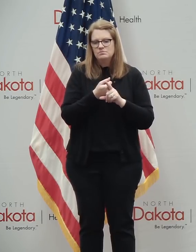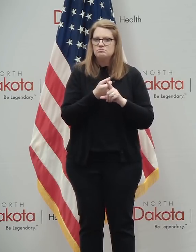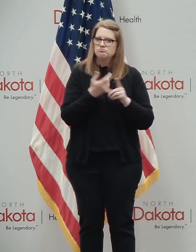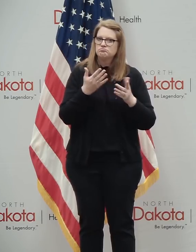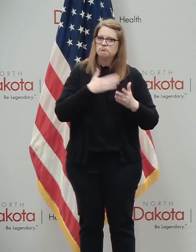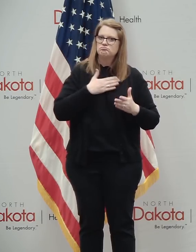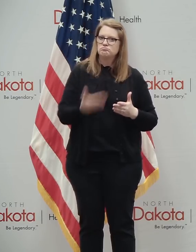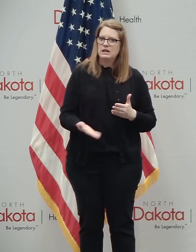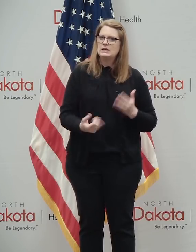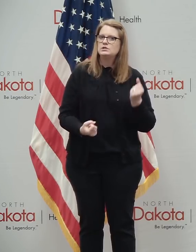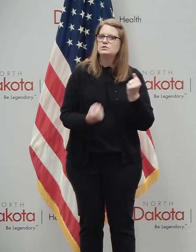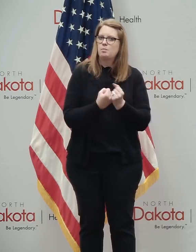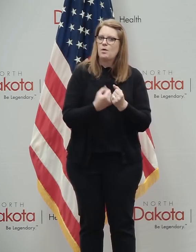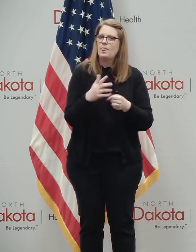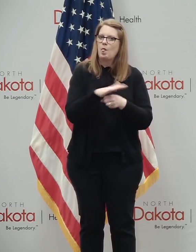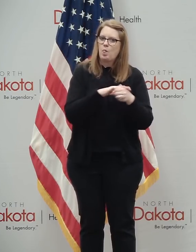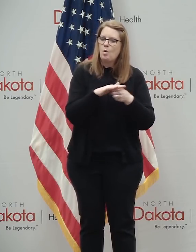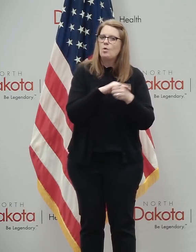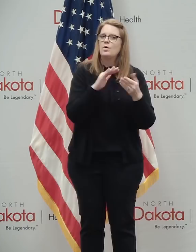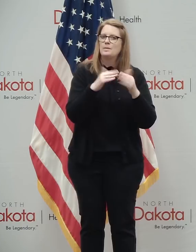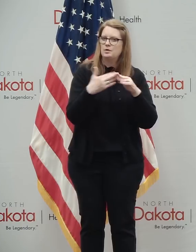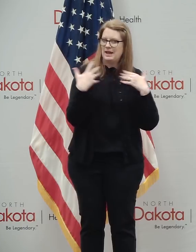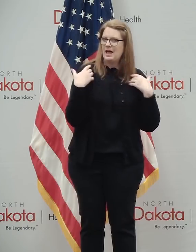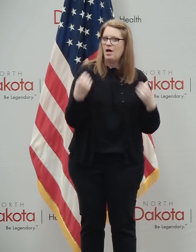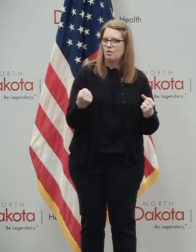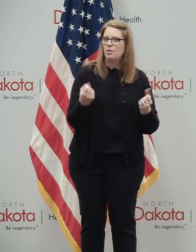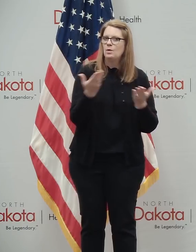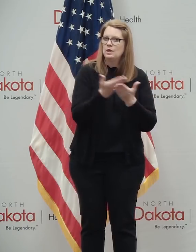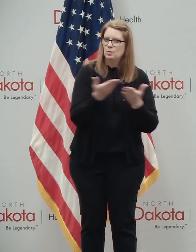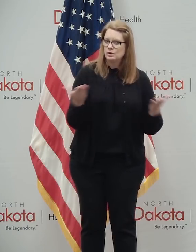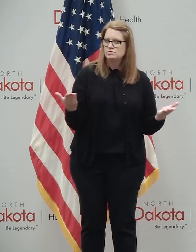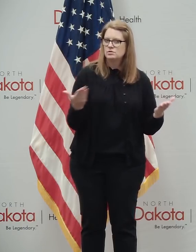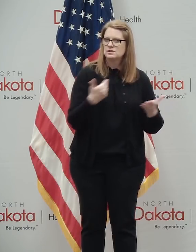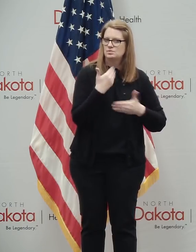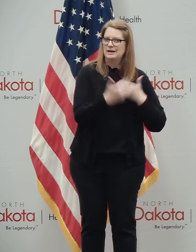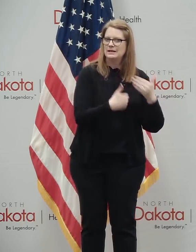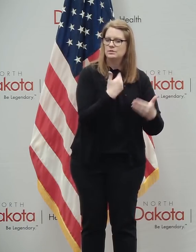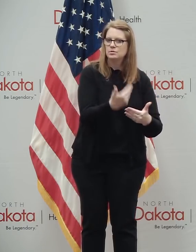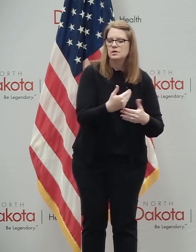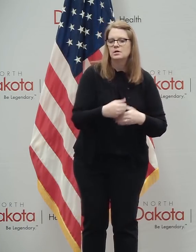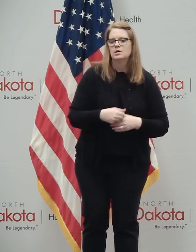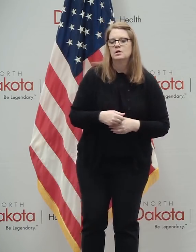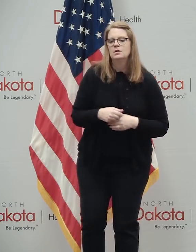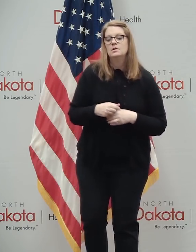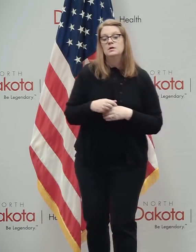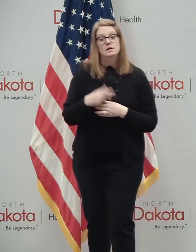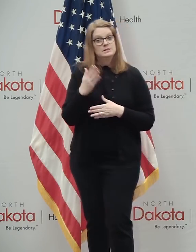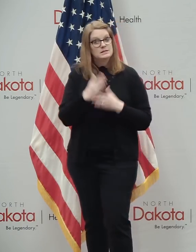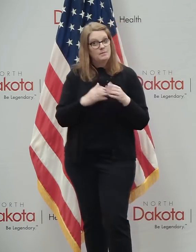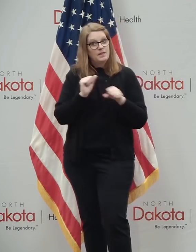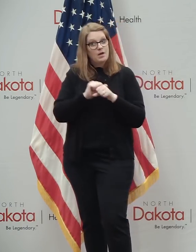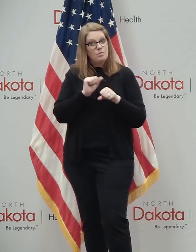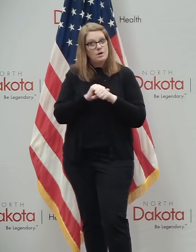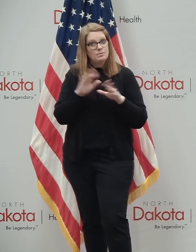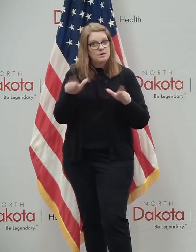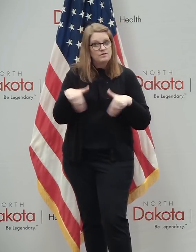be supporting the local community help with resources as we go through this. And some of that work from those organizations can help provide community resources